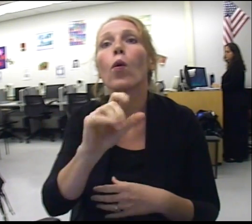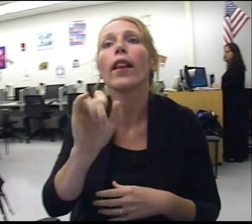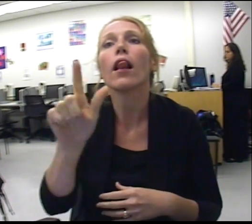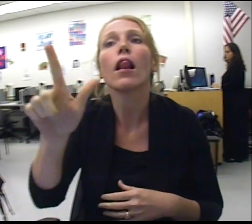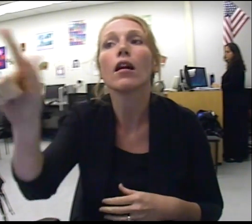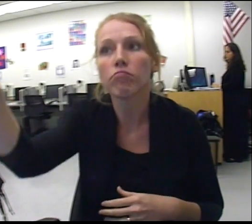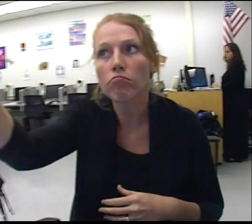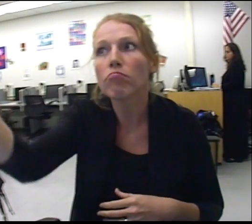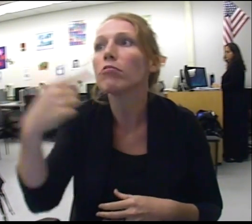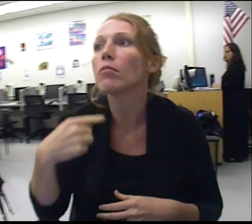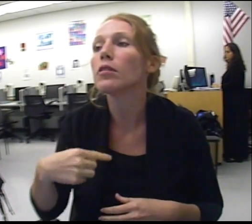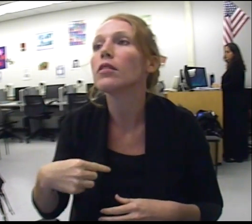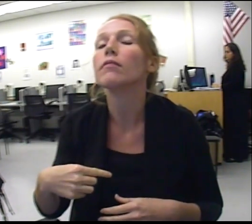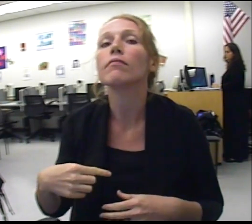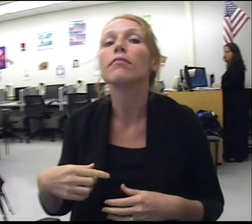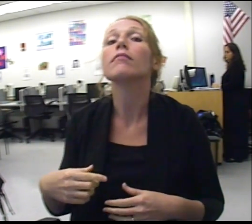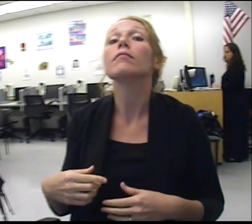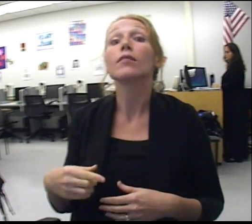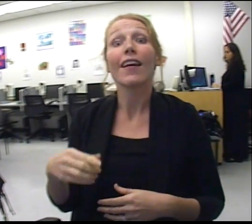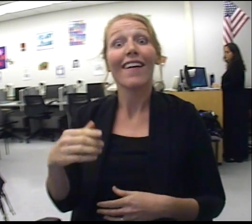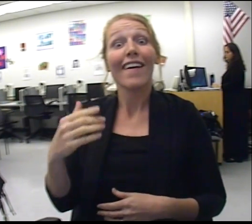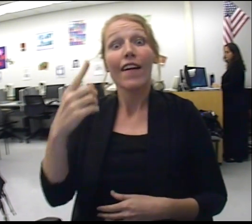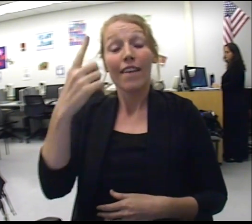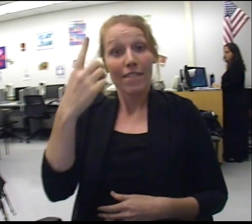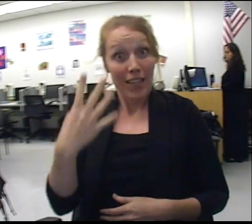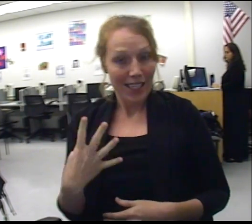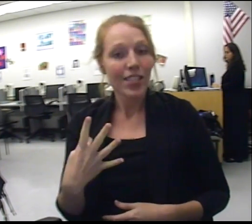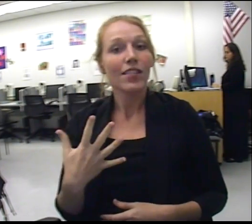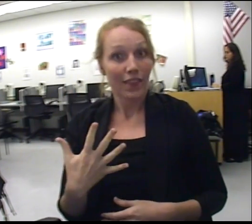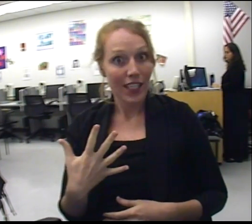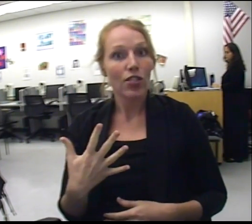fifths. Okay, each of these is 1/5 of the pie.